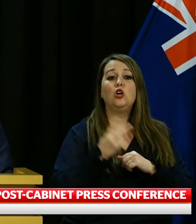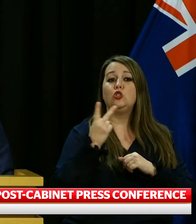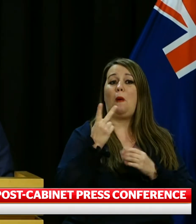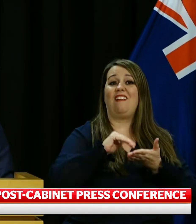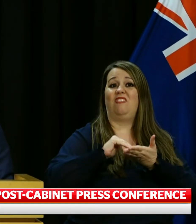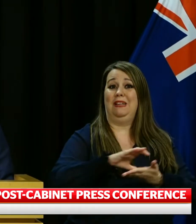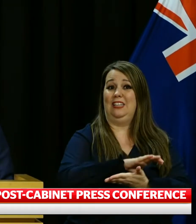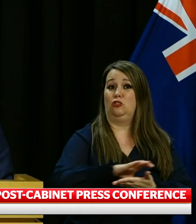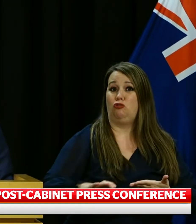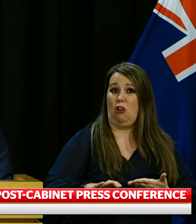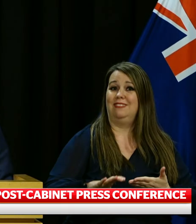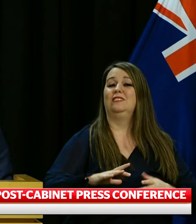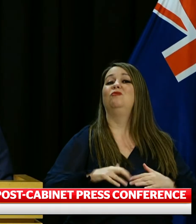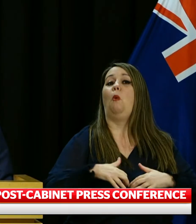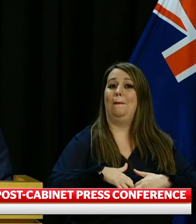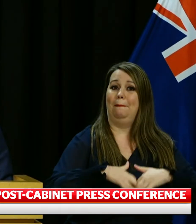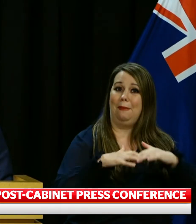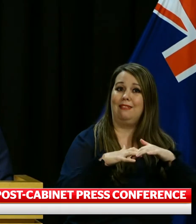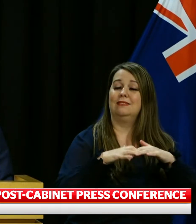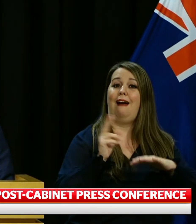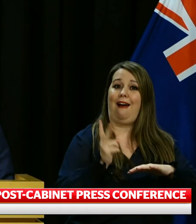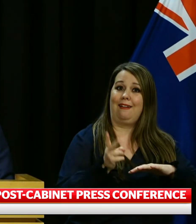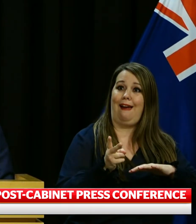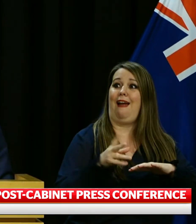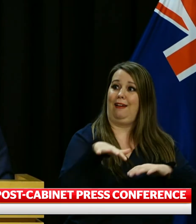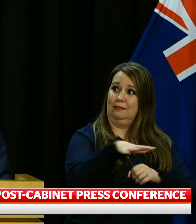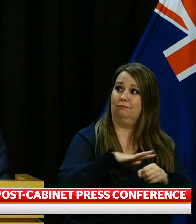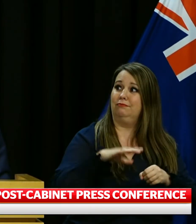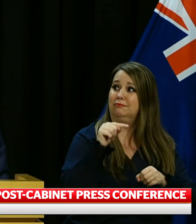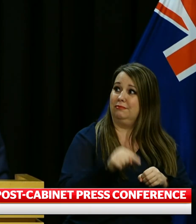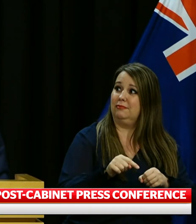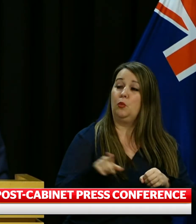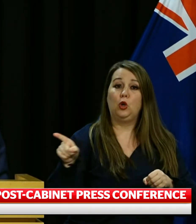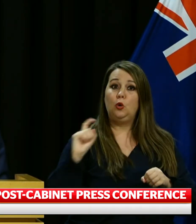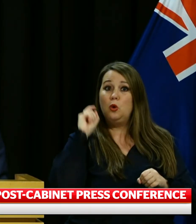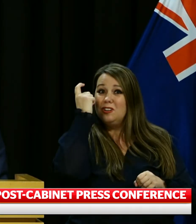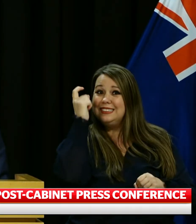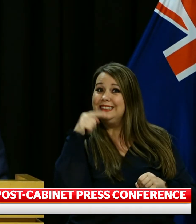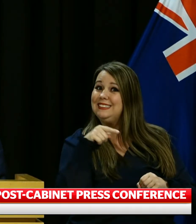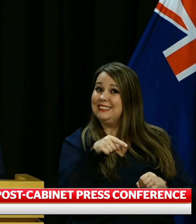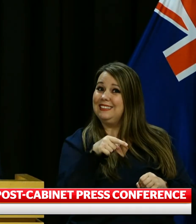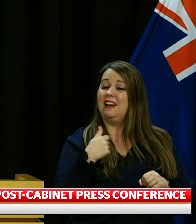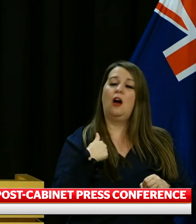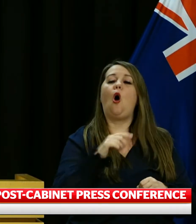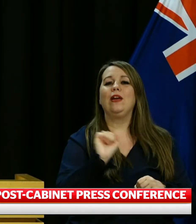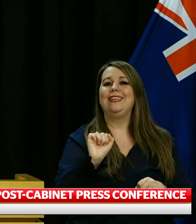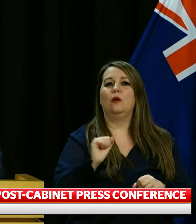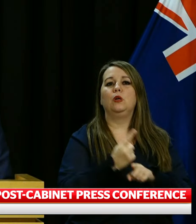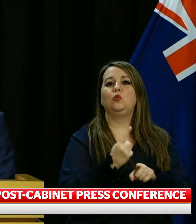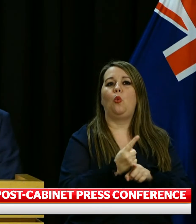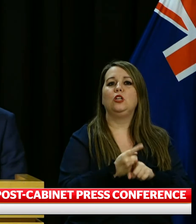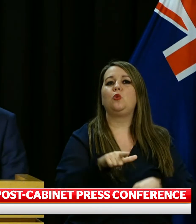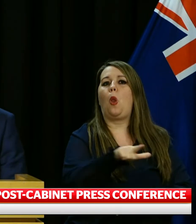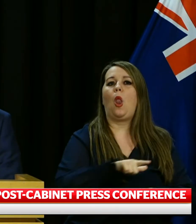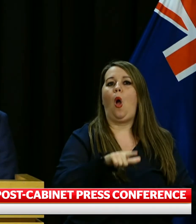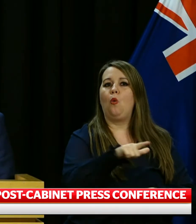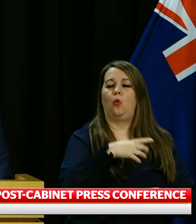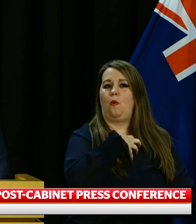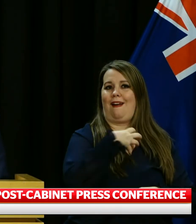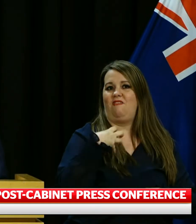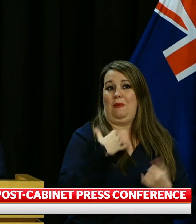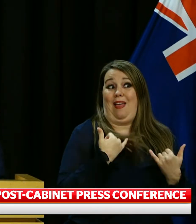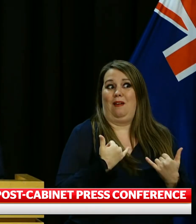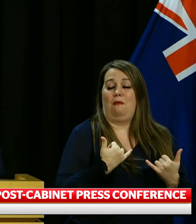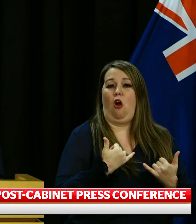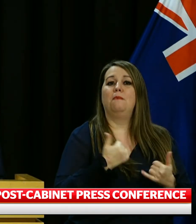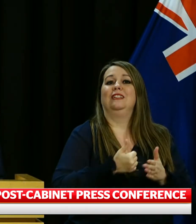about $6 million. Is that something the government would consider? We'll consider, we're talking to local government at the moment on a regular basis in terms